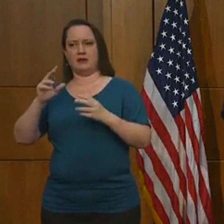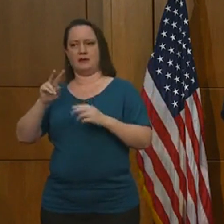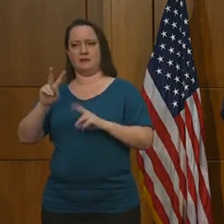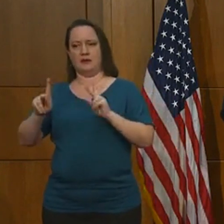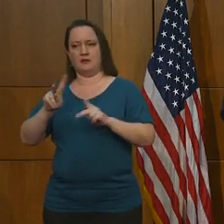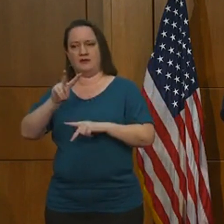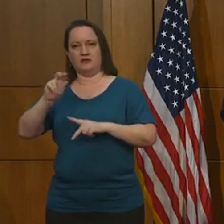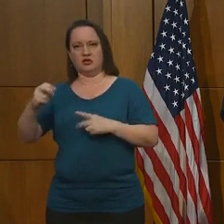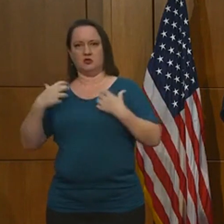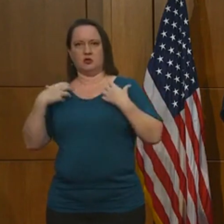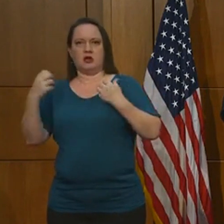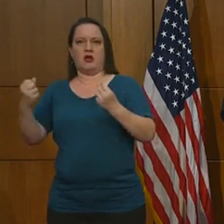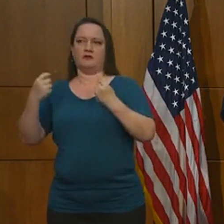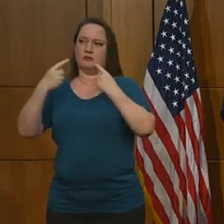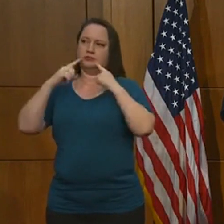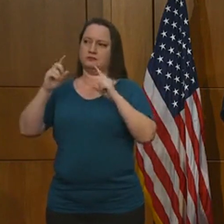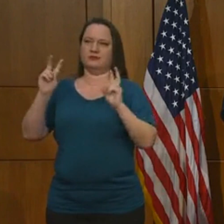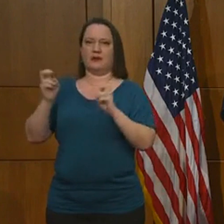successful and beat